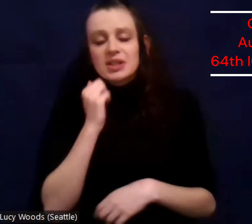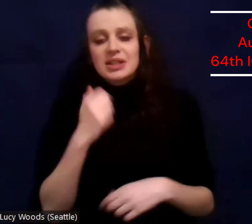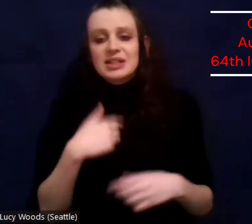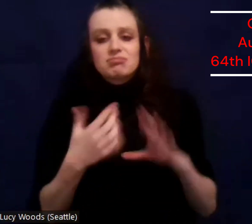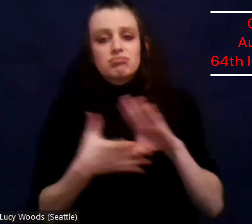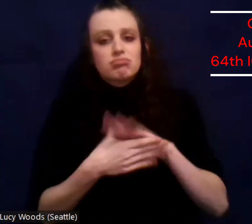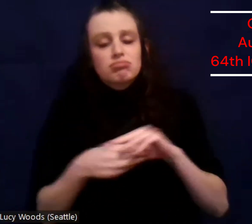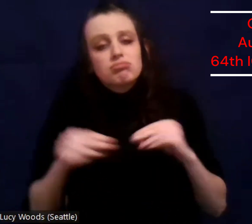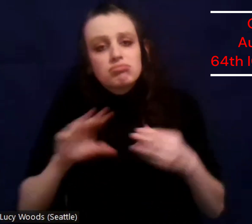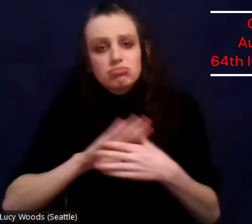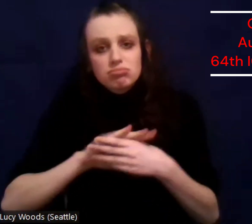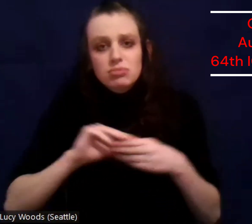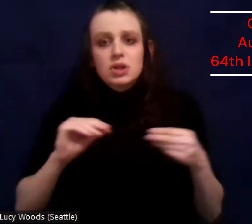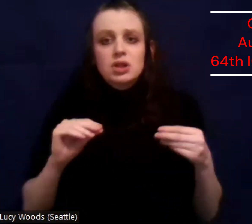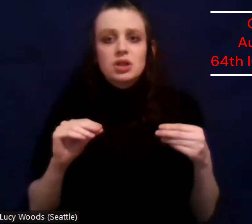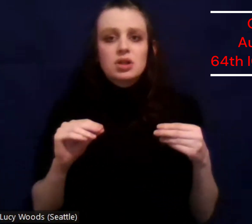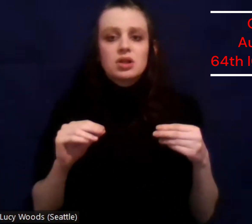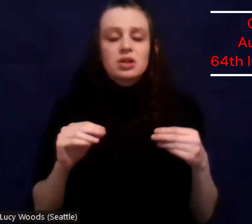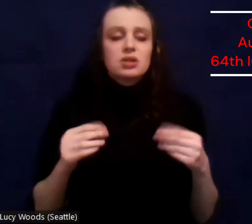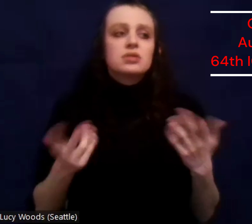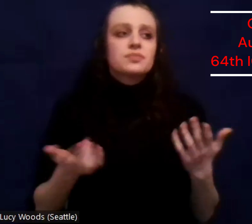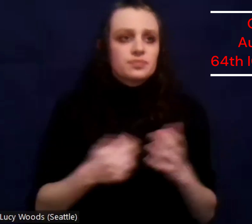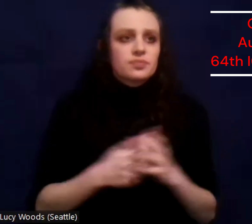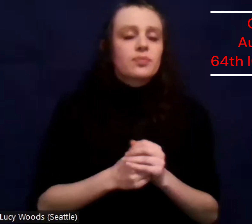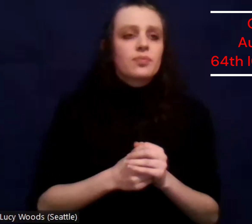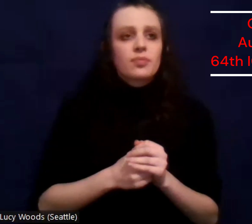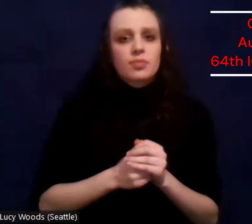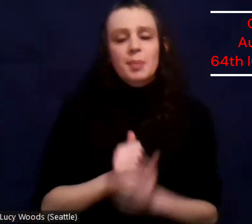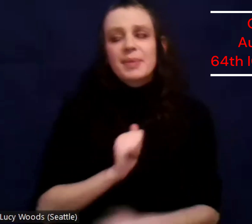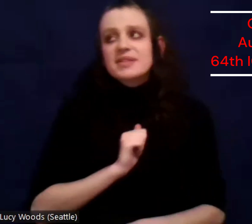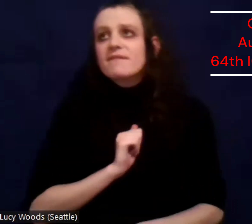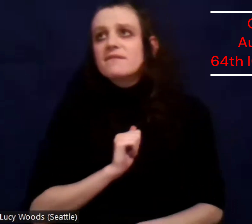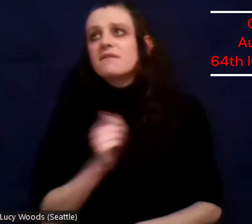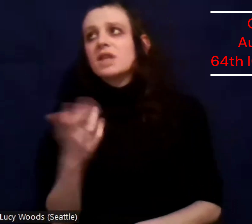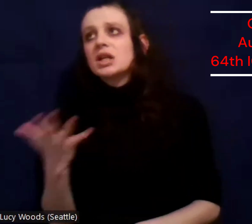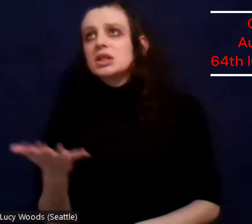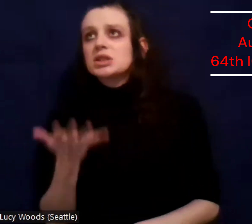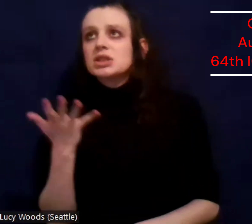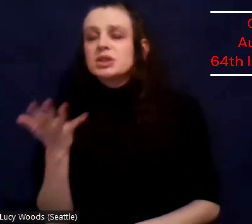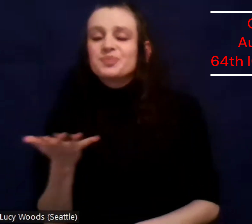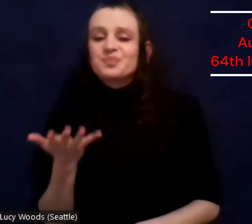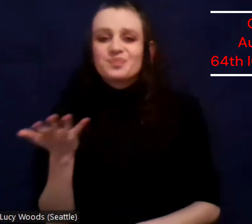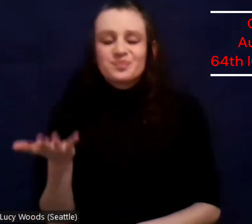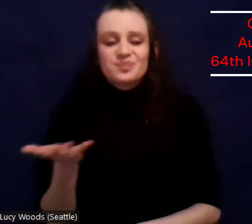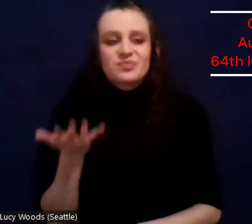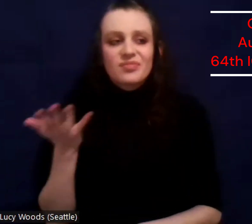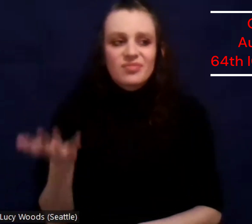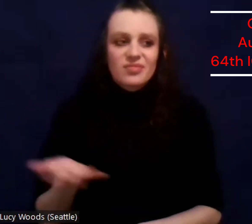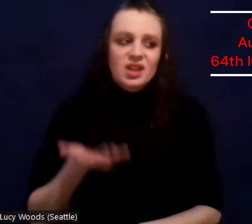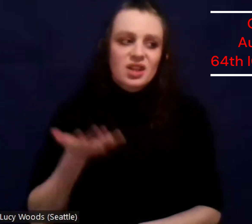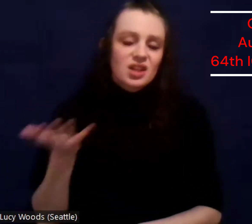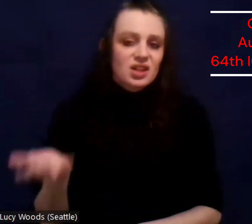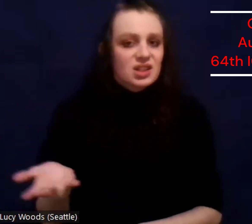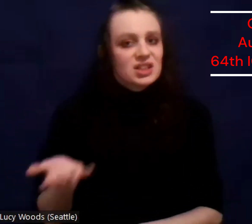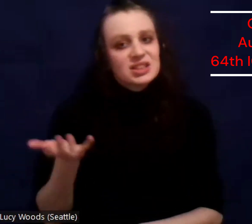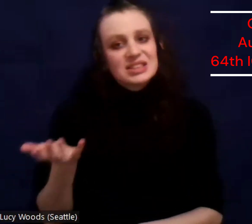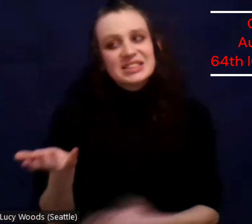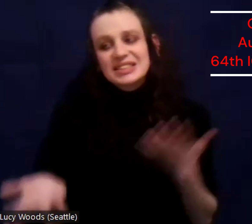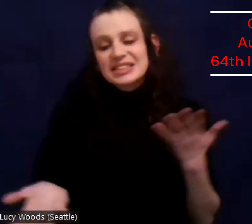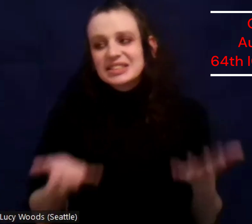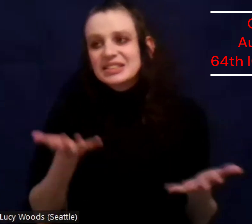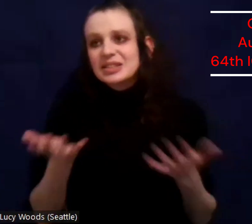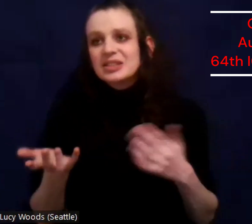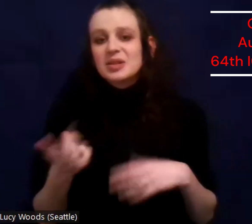share as somebody who, you know, really. I was